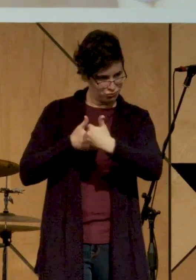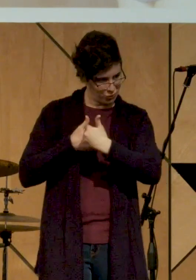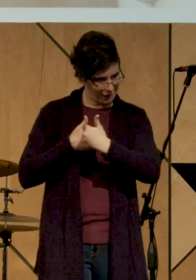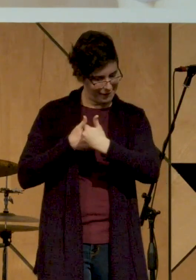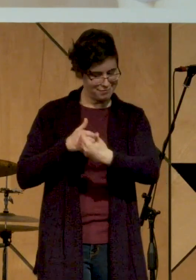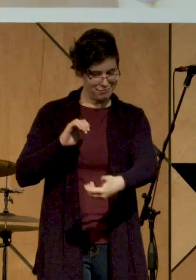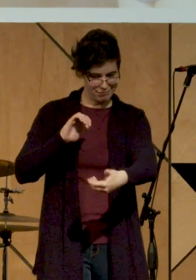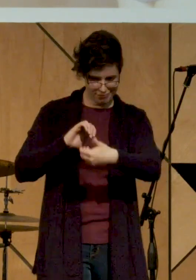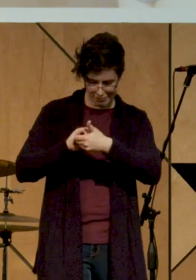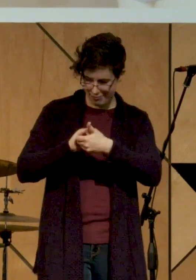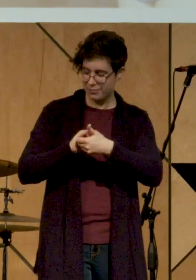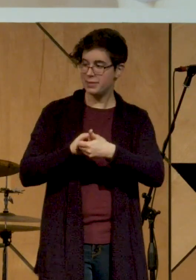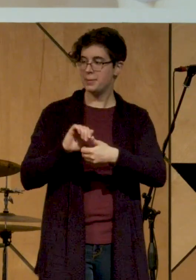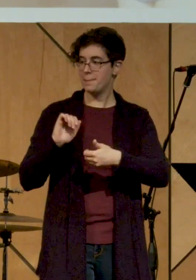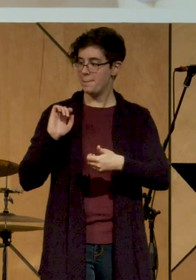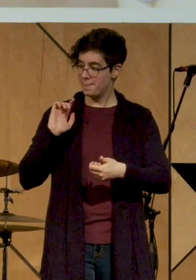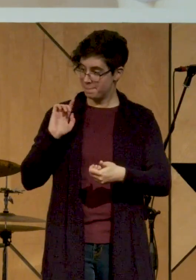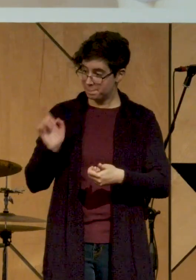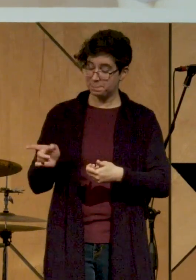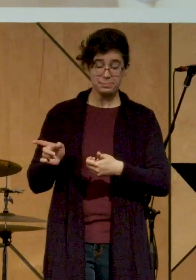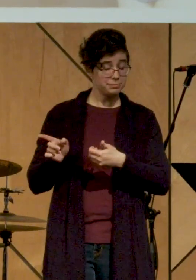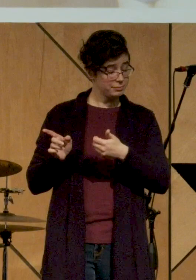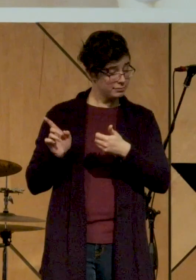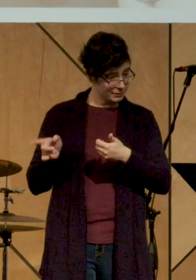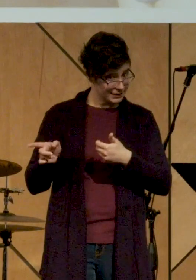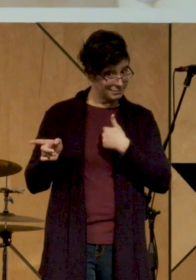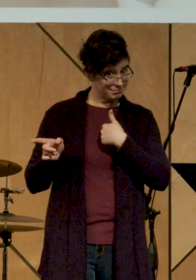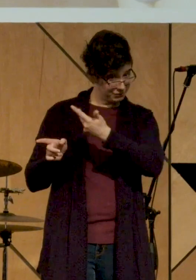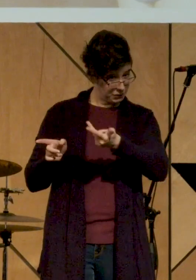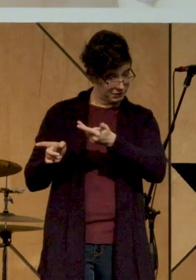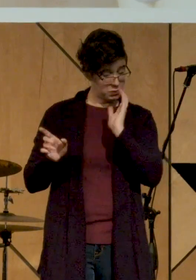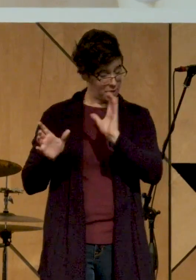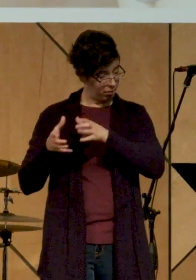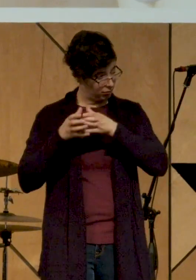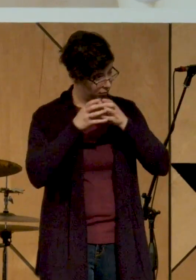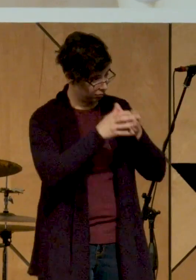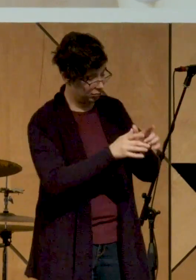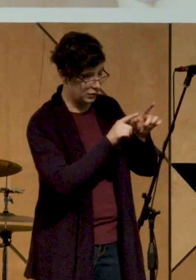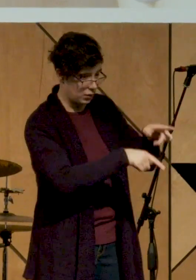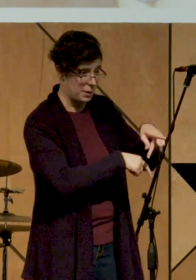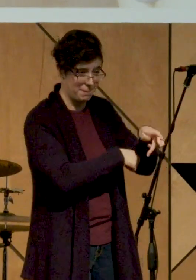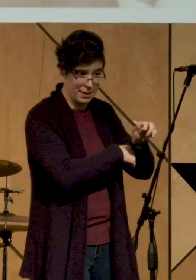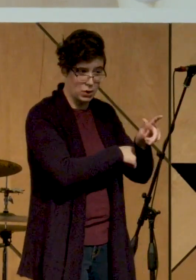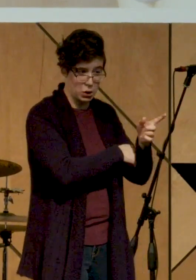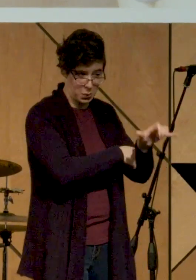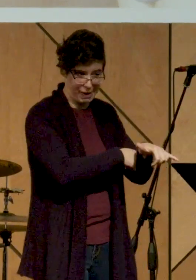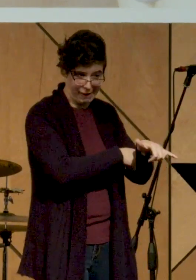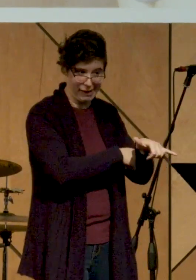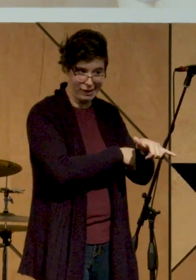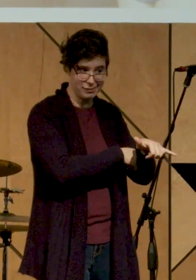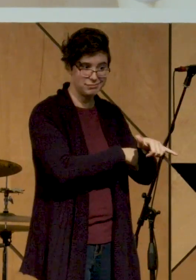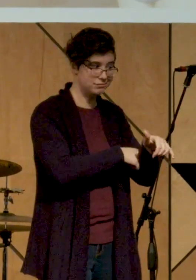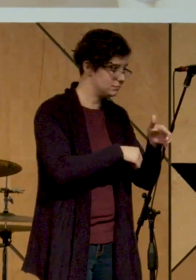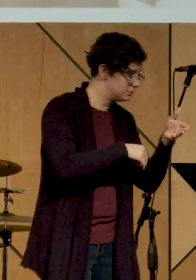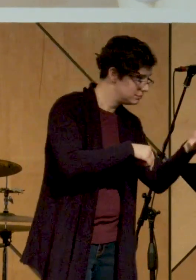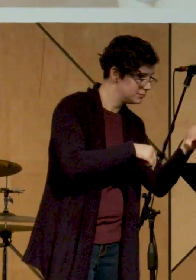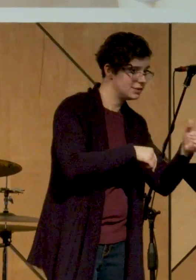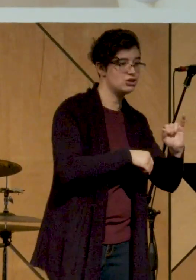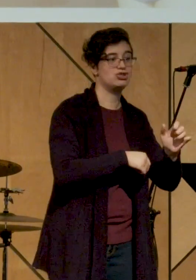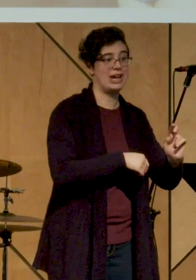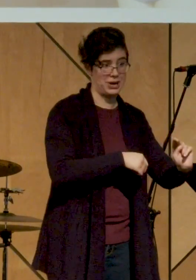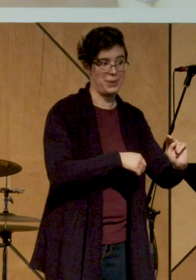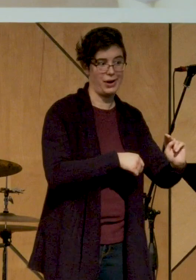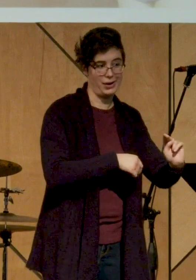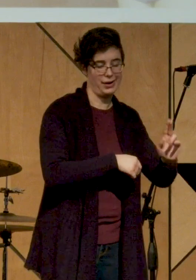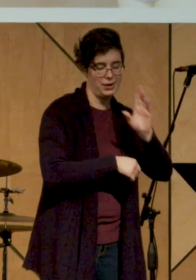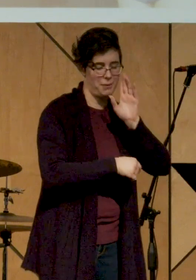for family ministry, adoption, and foster care, myself, we're going to go down to Paraguay in January to meet these two,